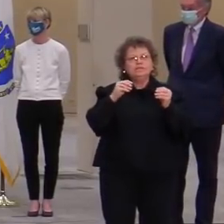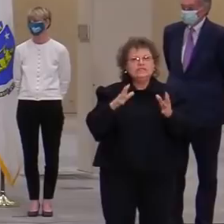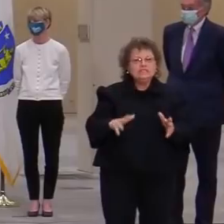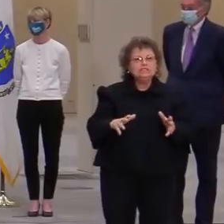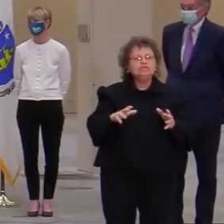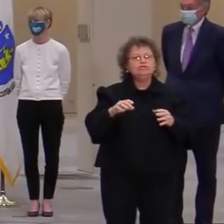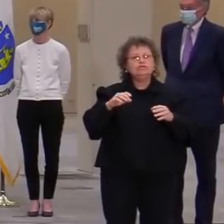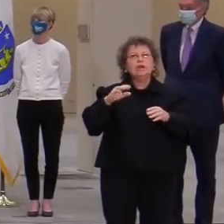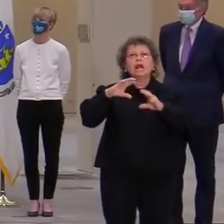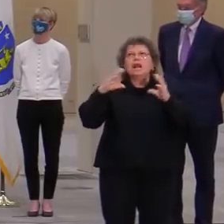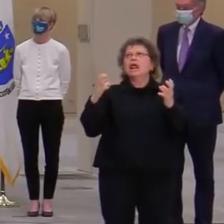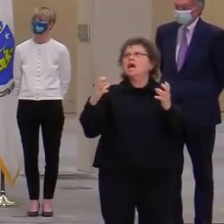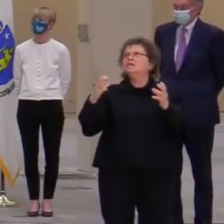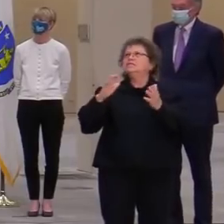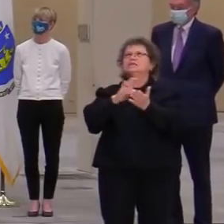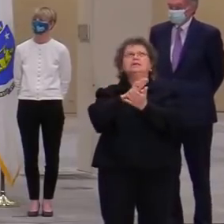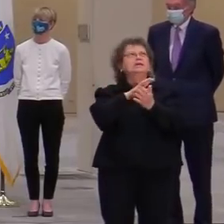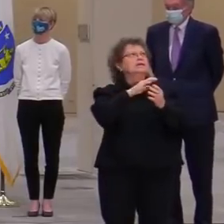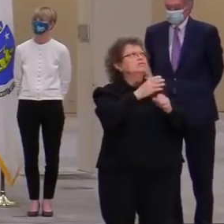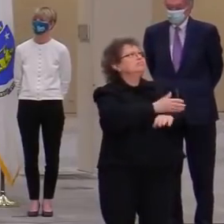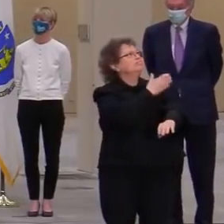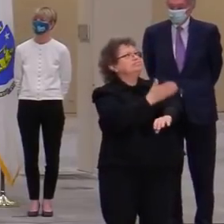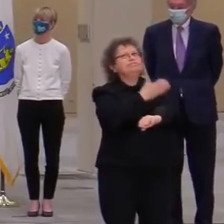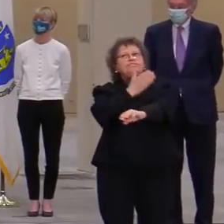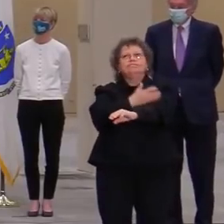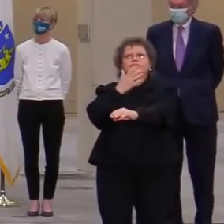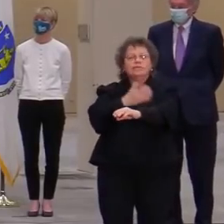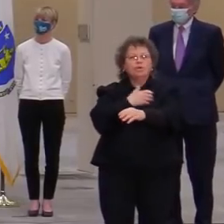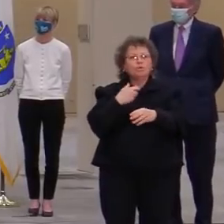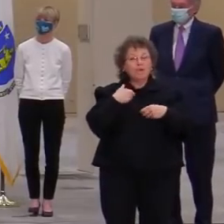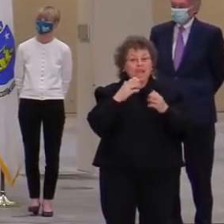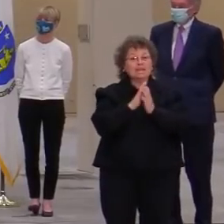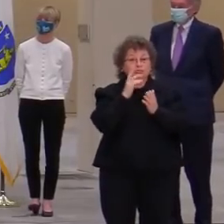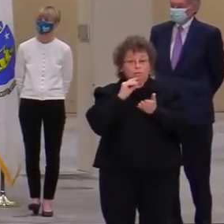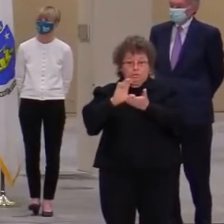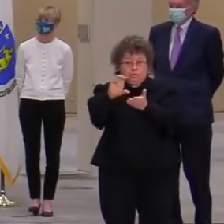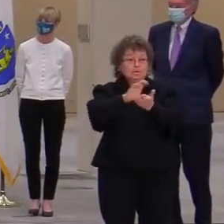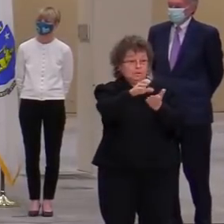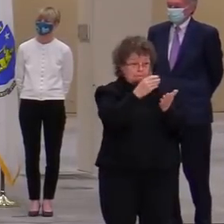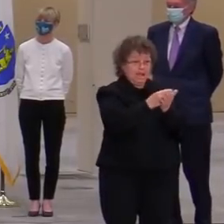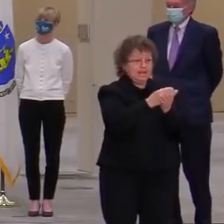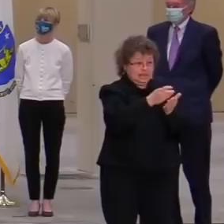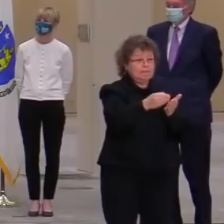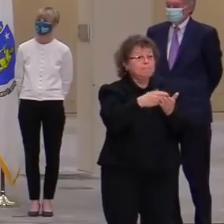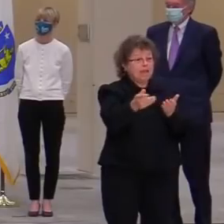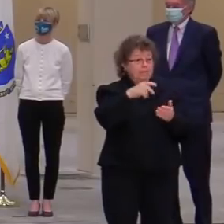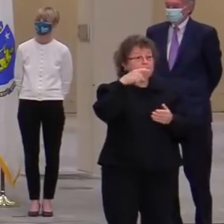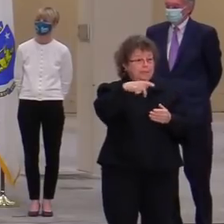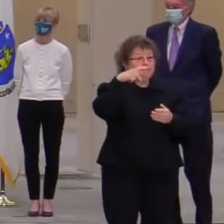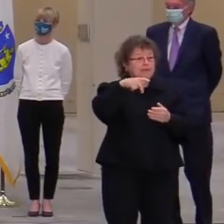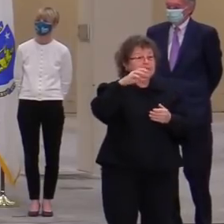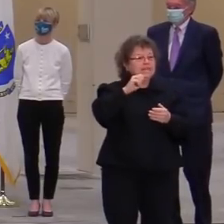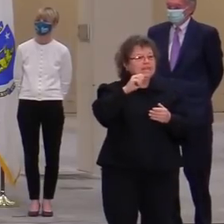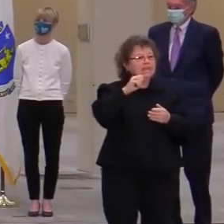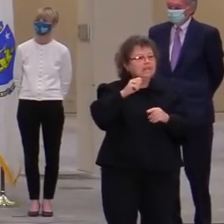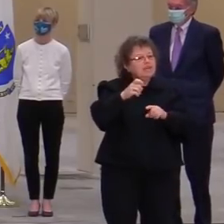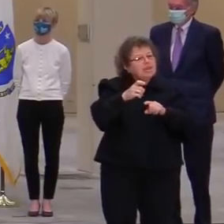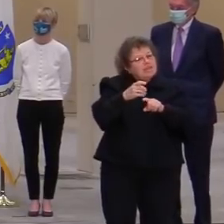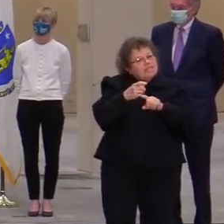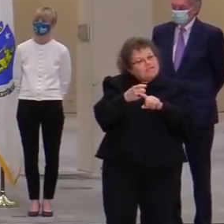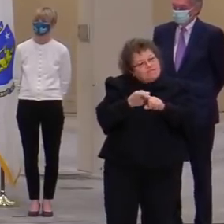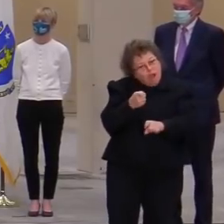We're asking all of those who were given money to purchase PPE to buy them in the United